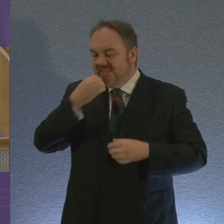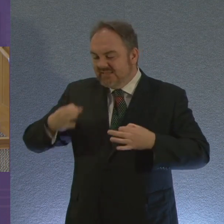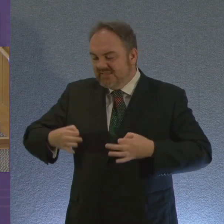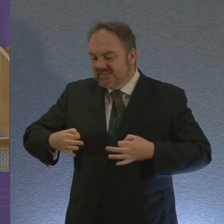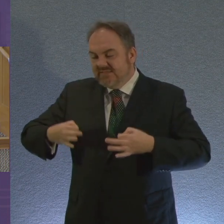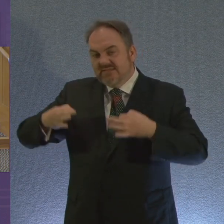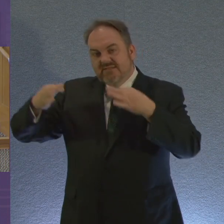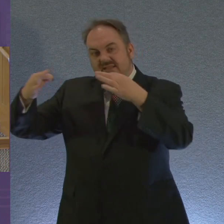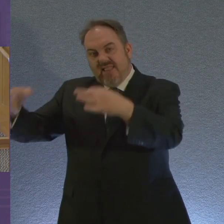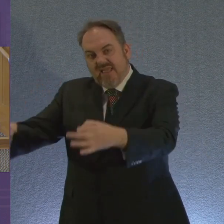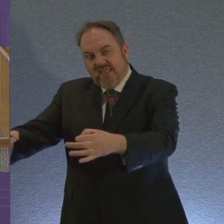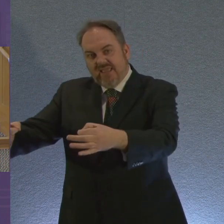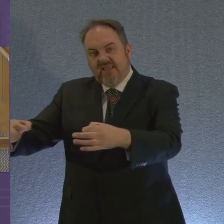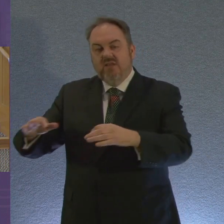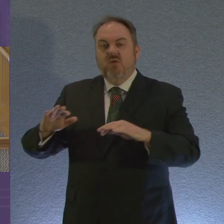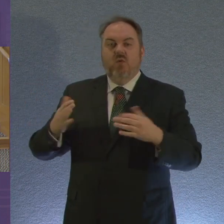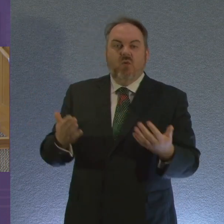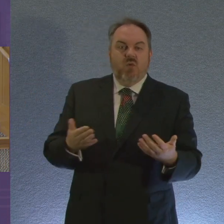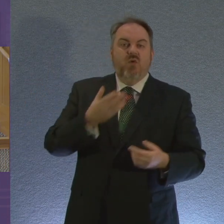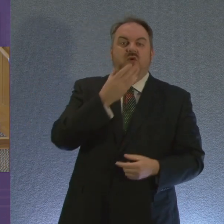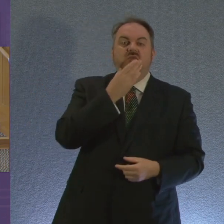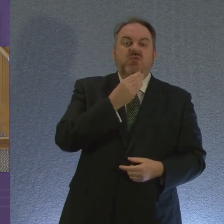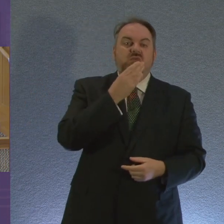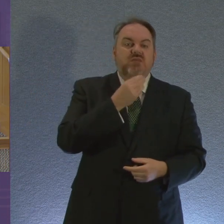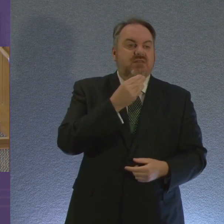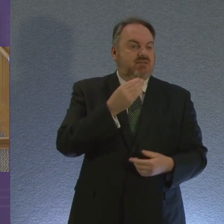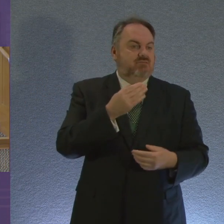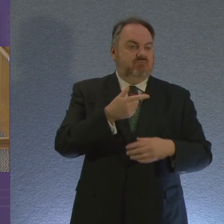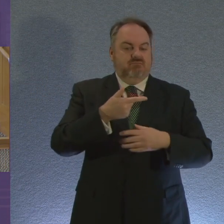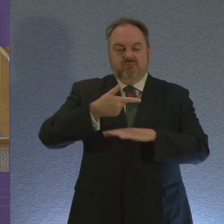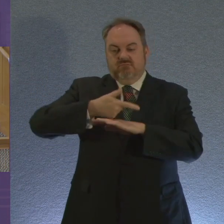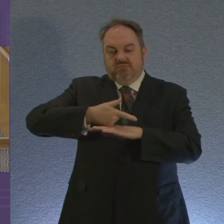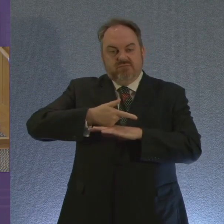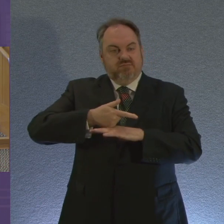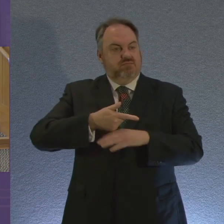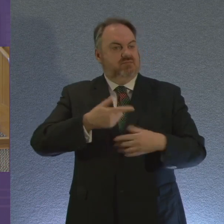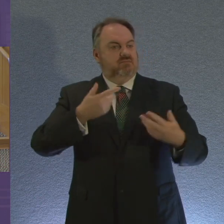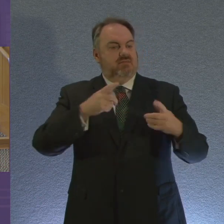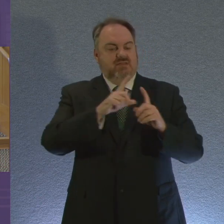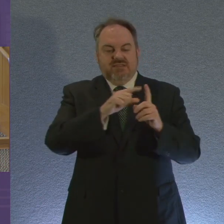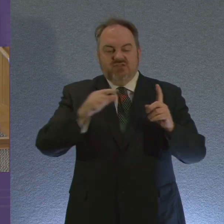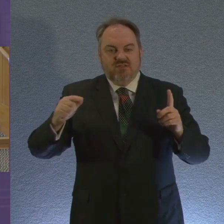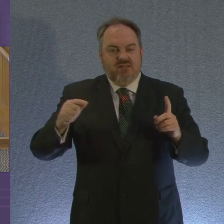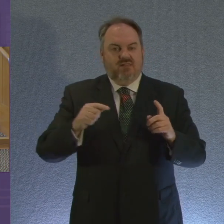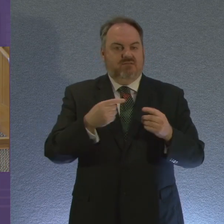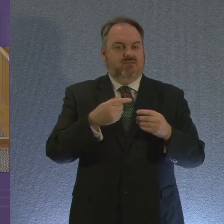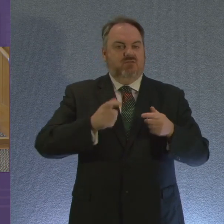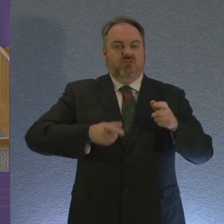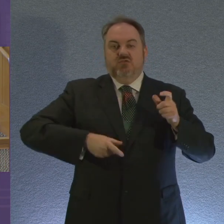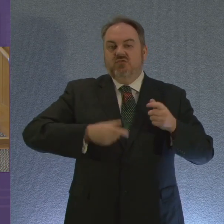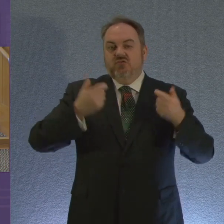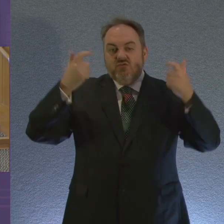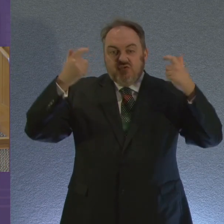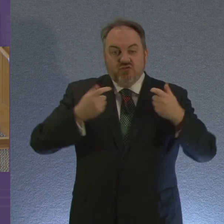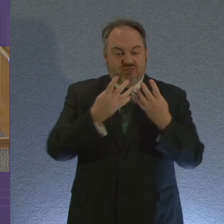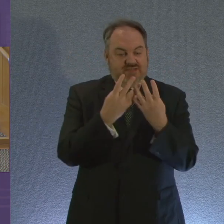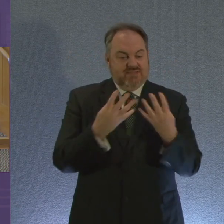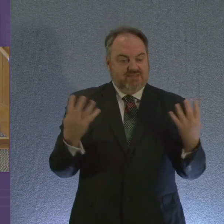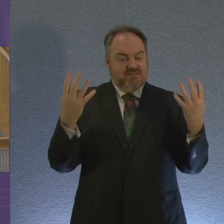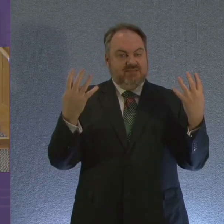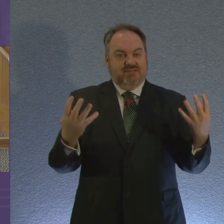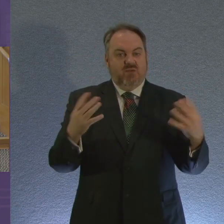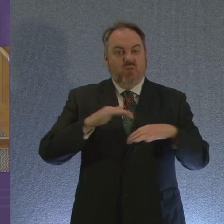jurors or empanelled jurors for coronavirus. We can think about remote juries. We can think about virtual trials. We can think about larger